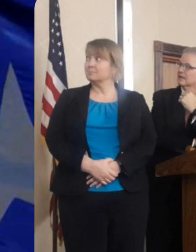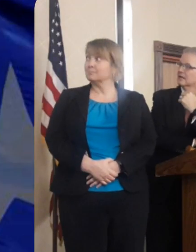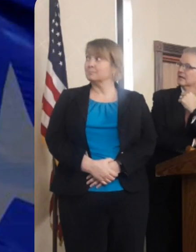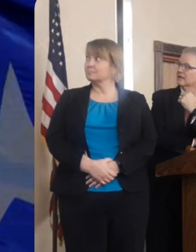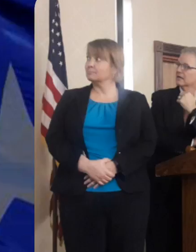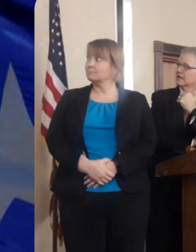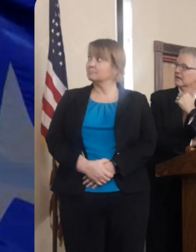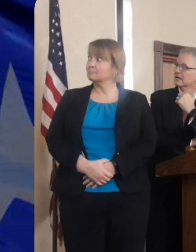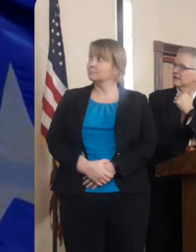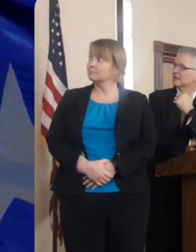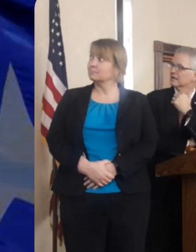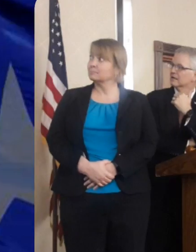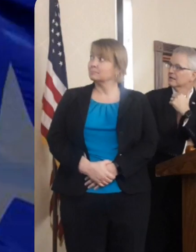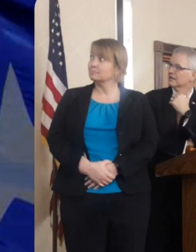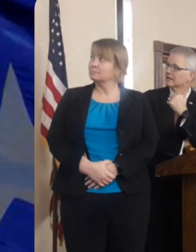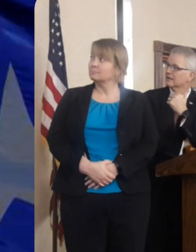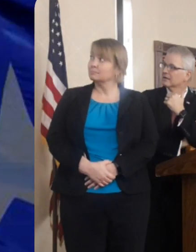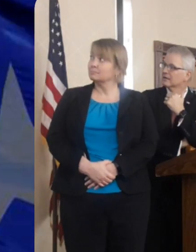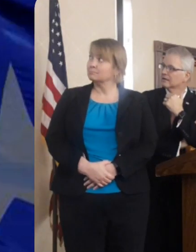Anyone else got a complaint?